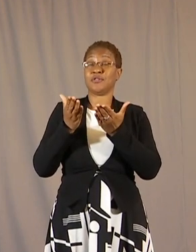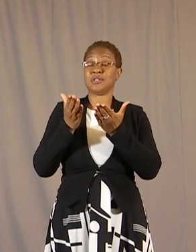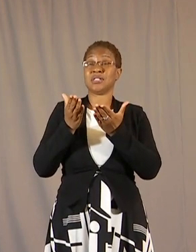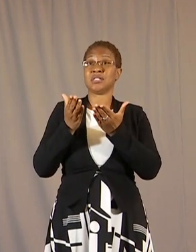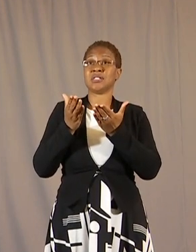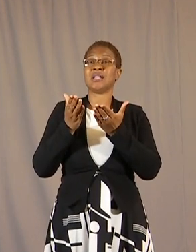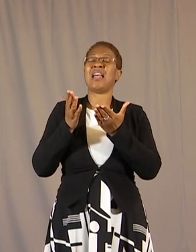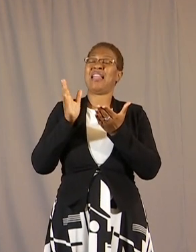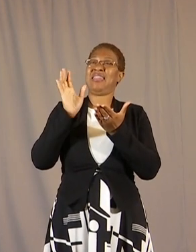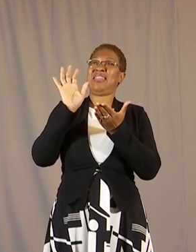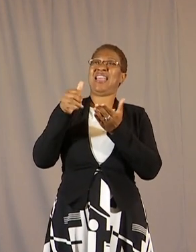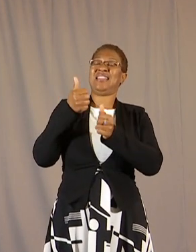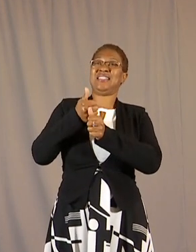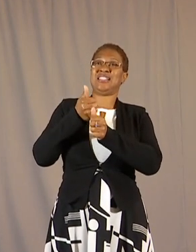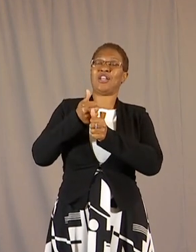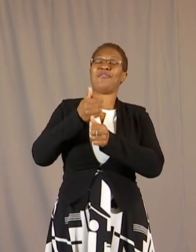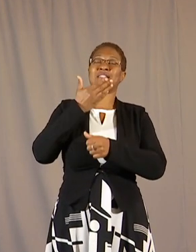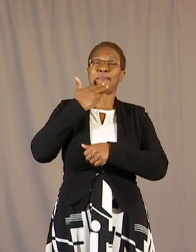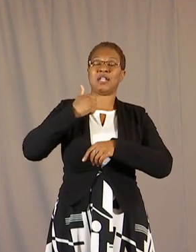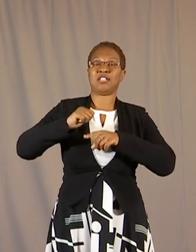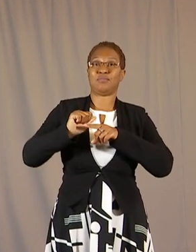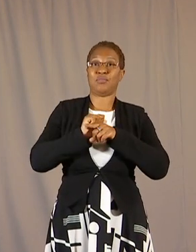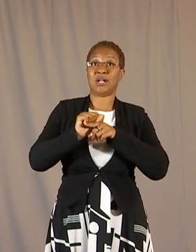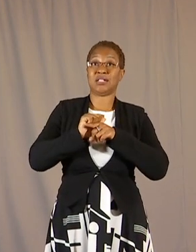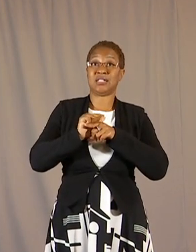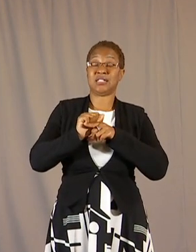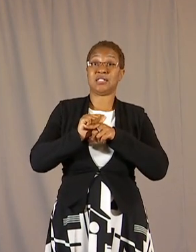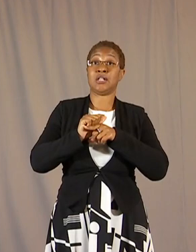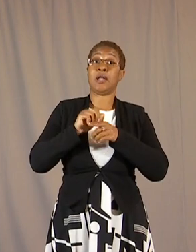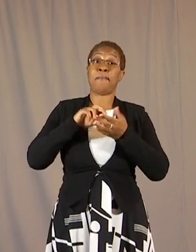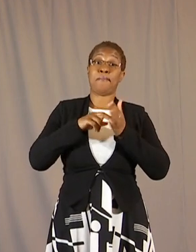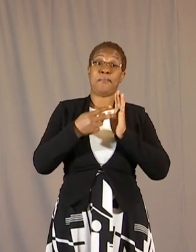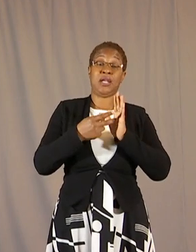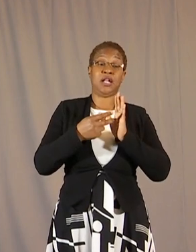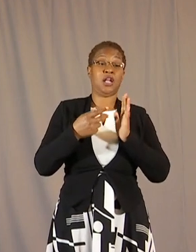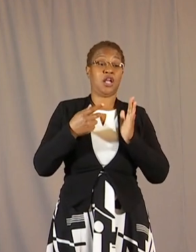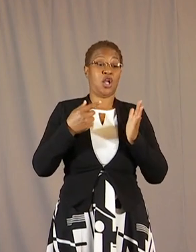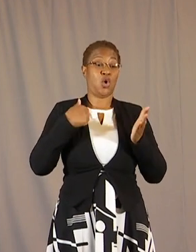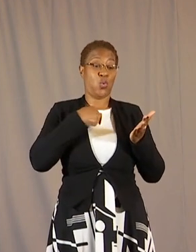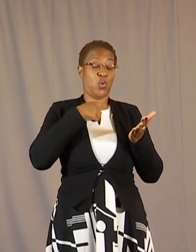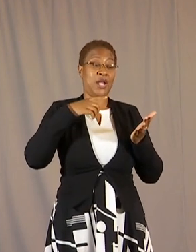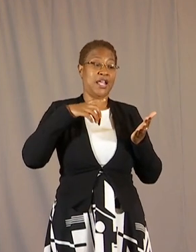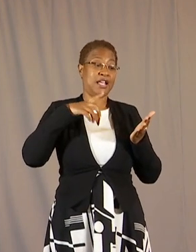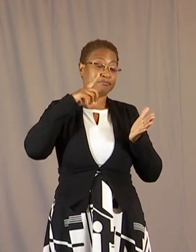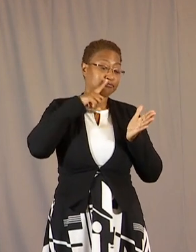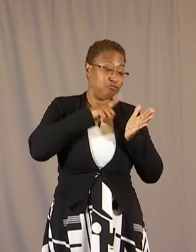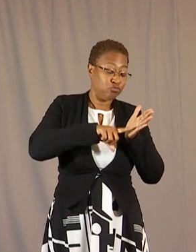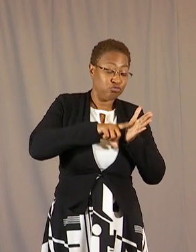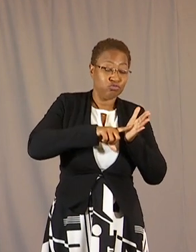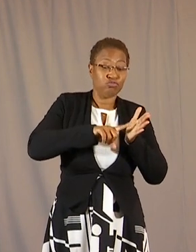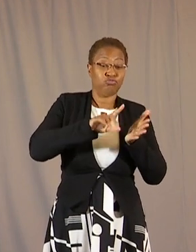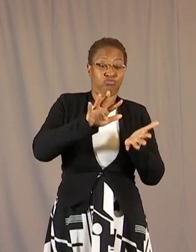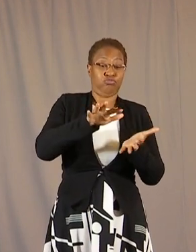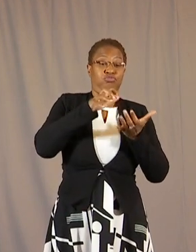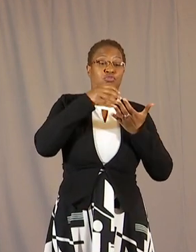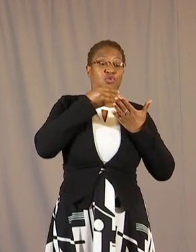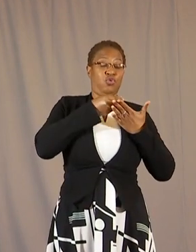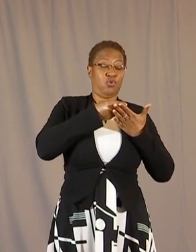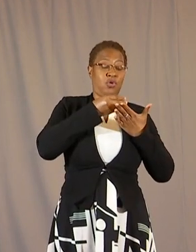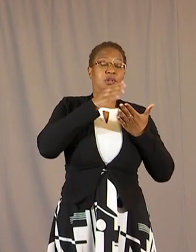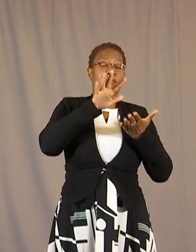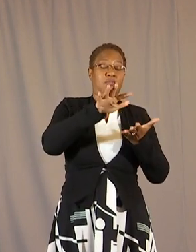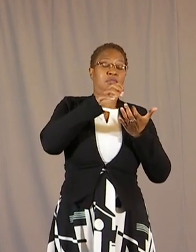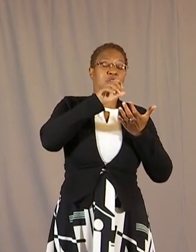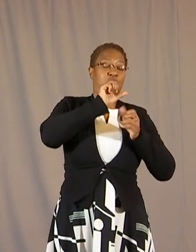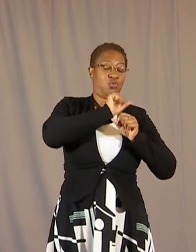best practice. You know, for us to actually lift it up and say, we've built this infrastructure and this work, let's continue to support this